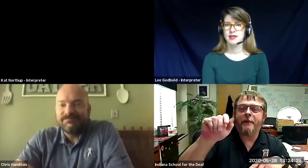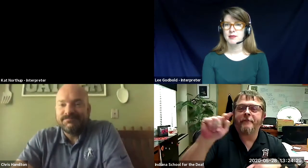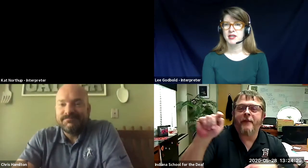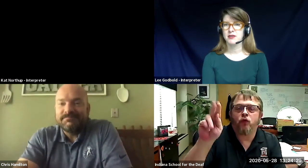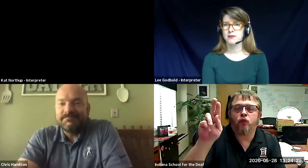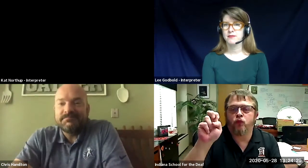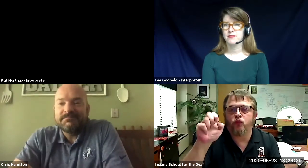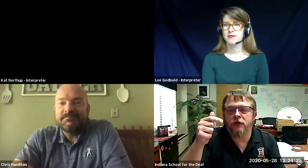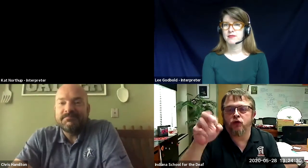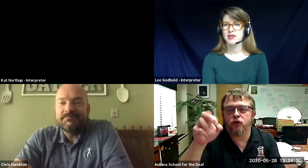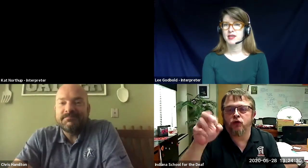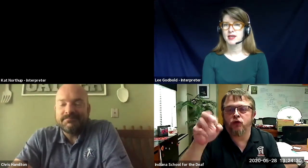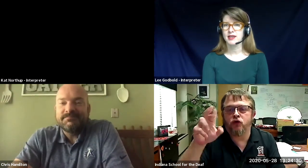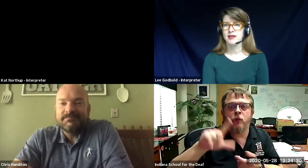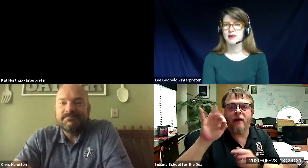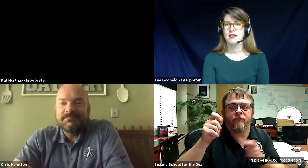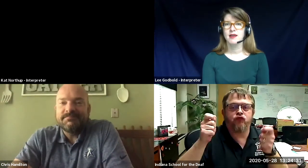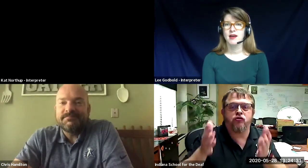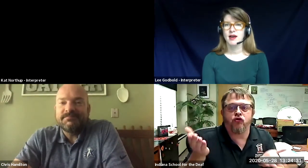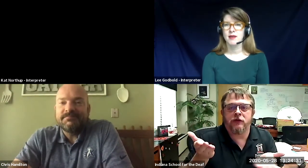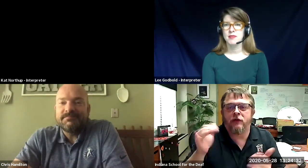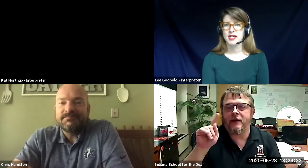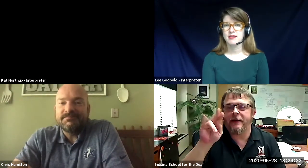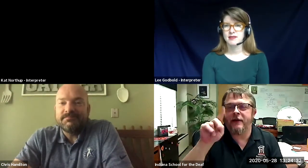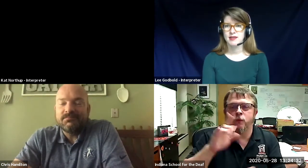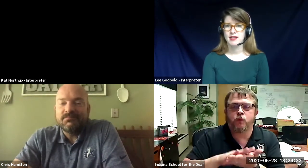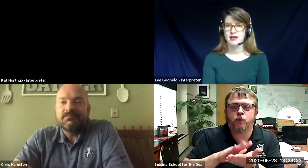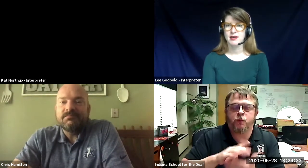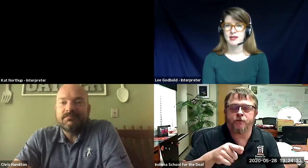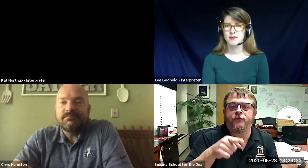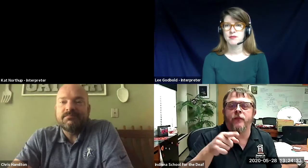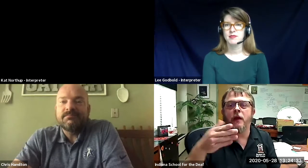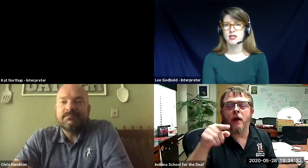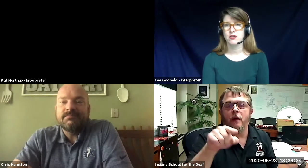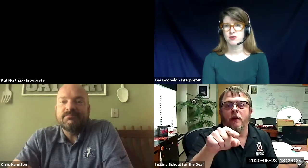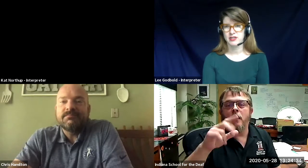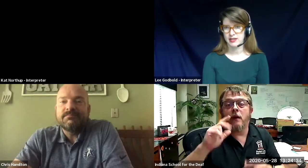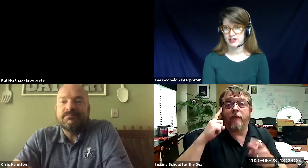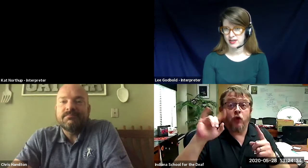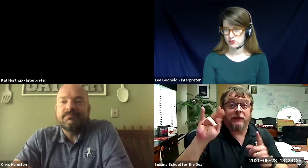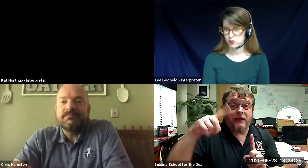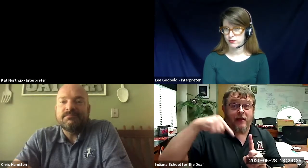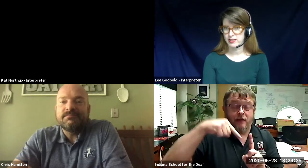Hey, Matthew. Hey, I'm Matt, and I'm here over at the Indiana School for the